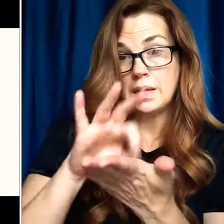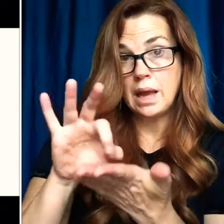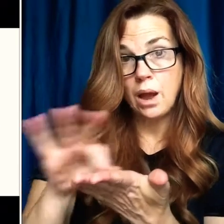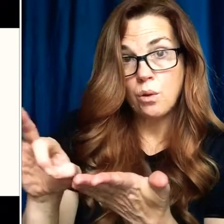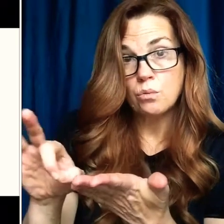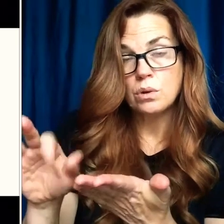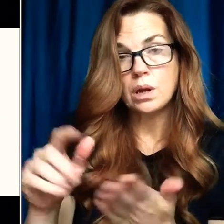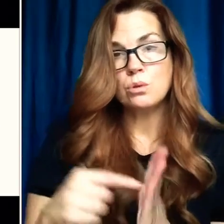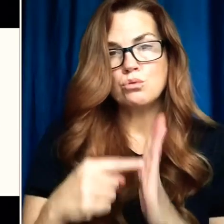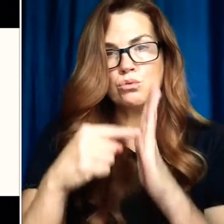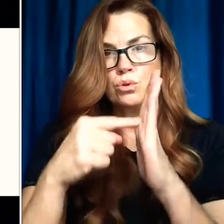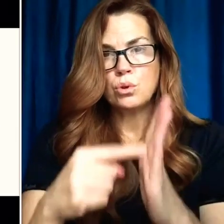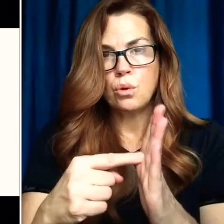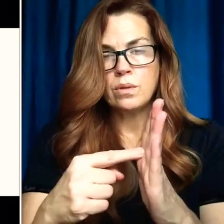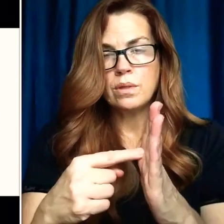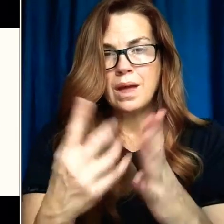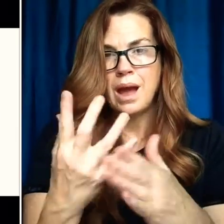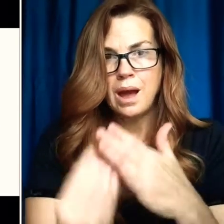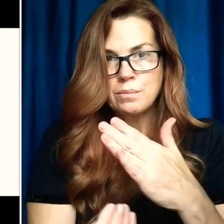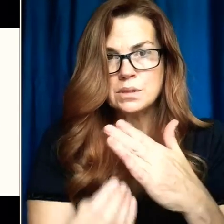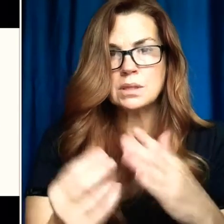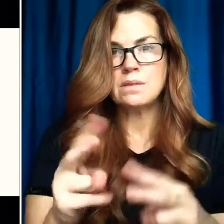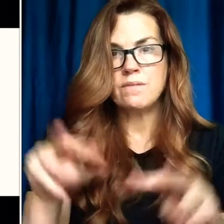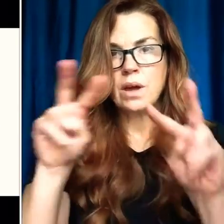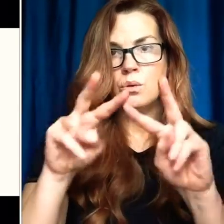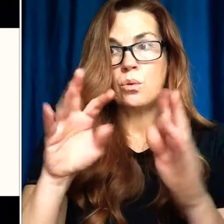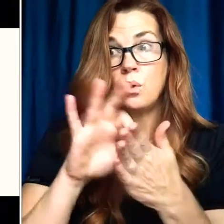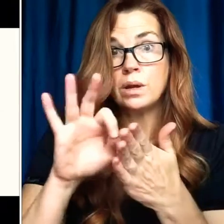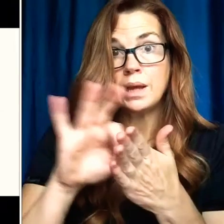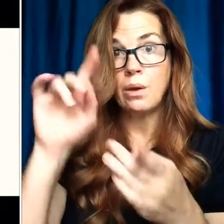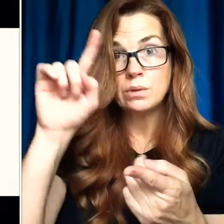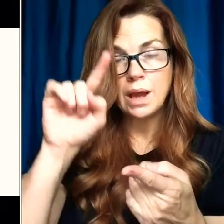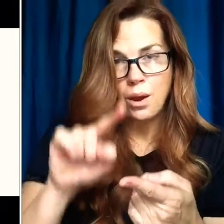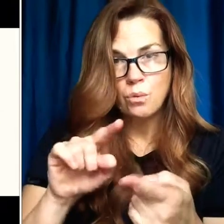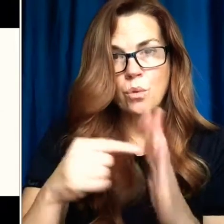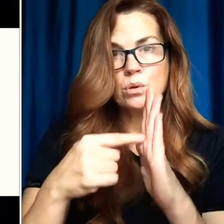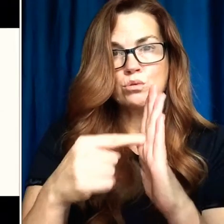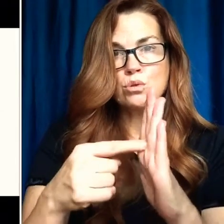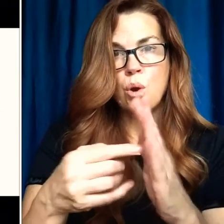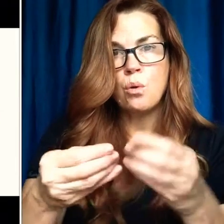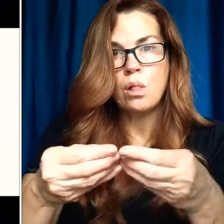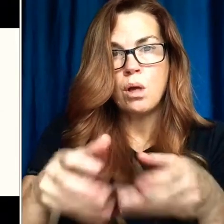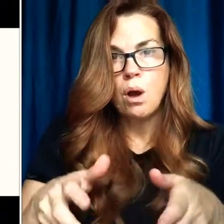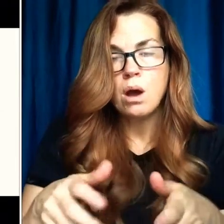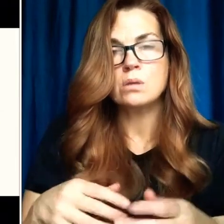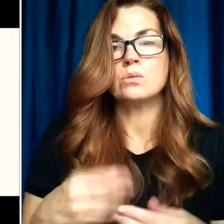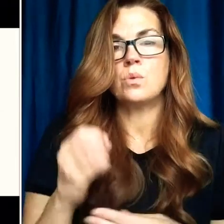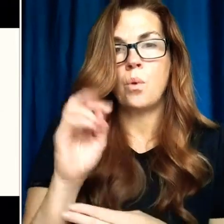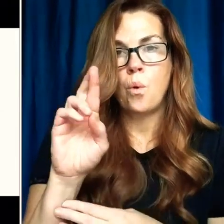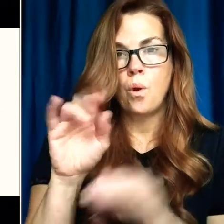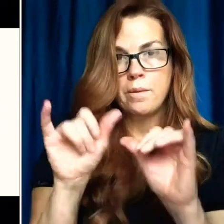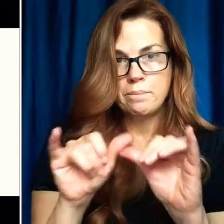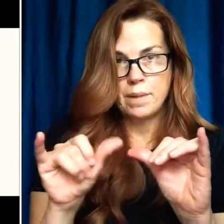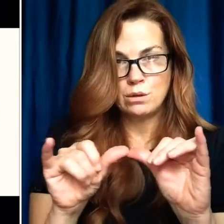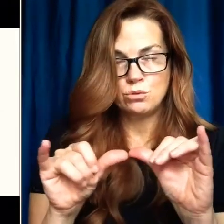show loss, or to measure things. These sets are made up by numbers with shared